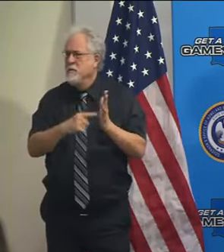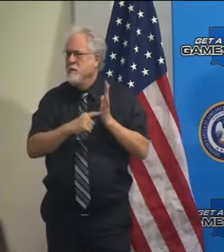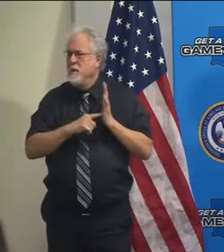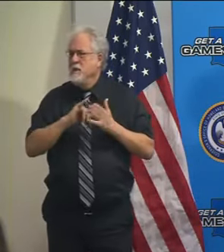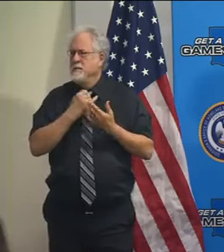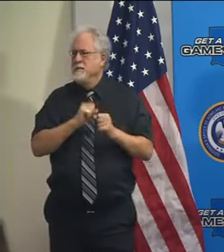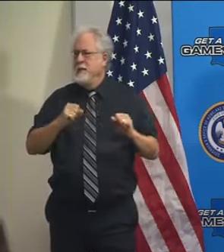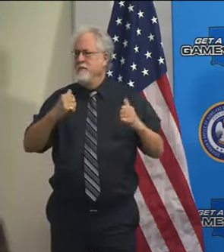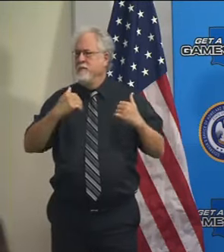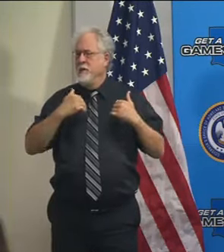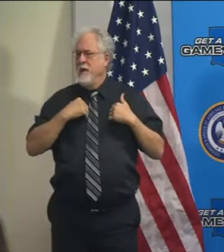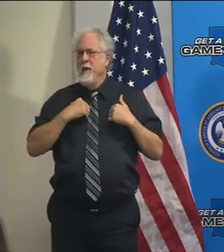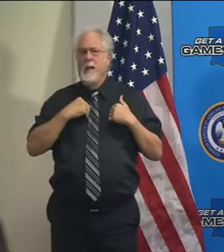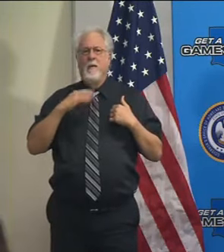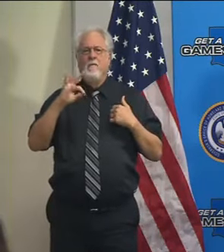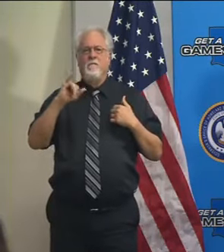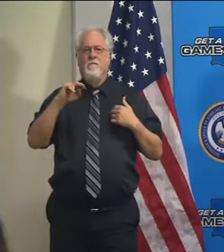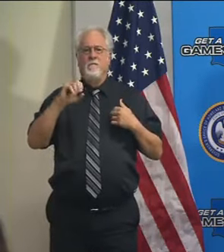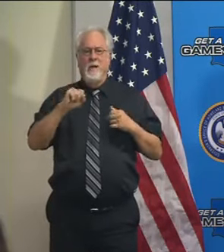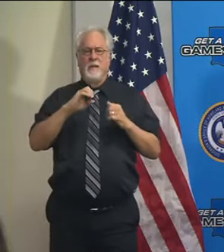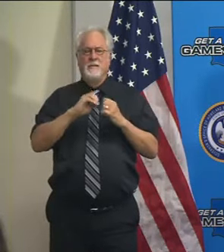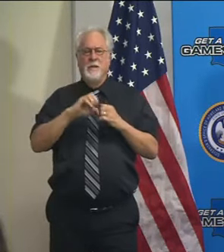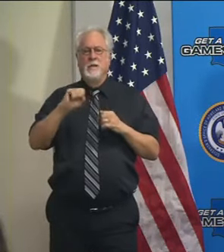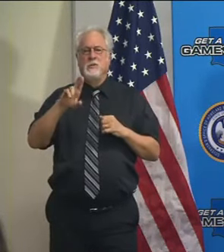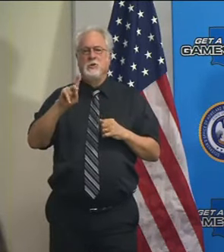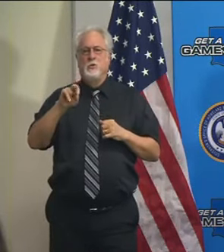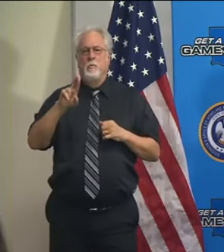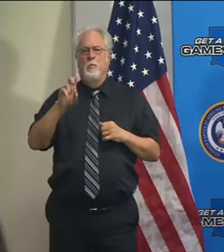safe to have fans in the Superdome for Week 3 Saints